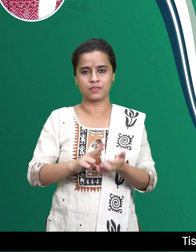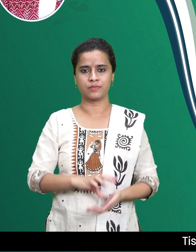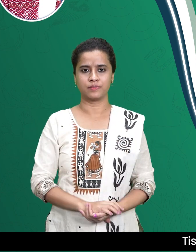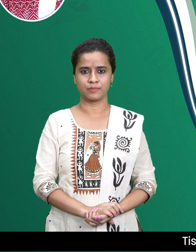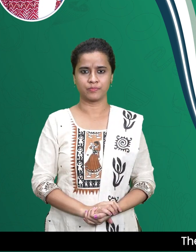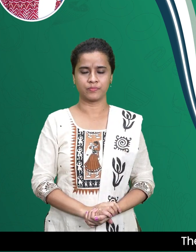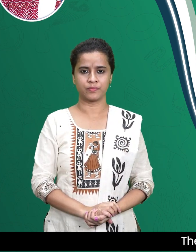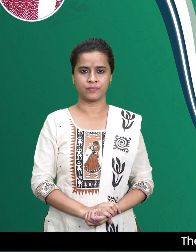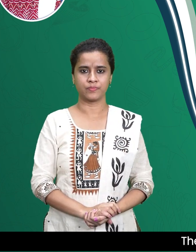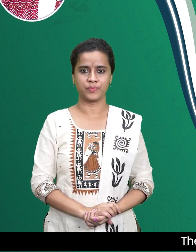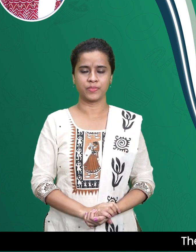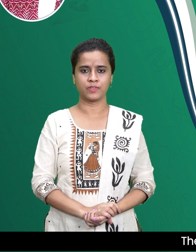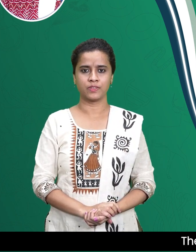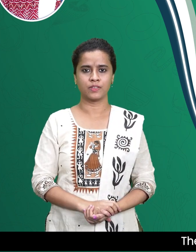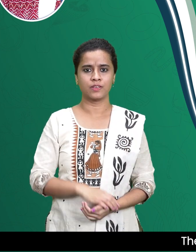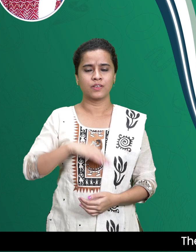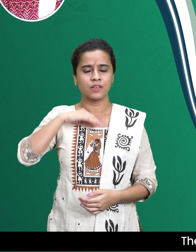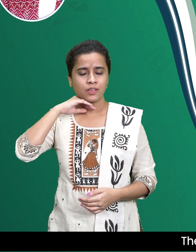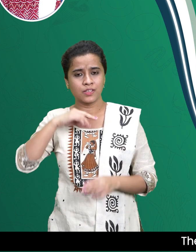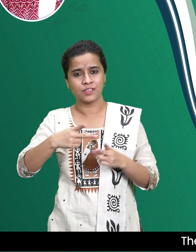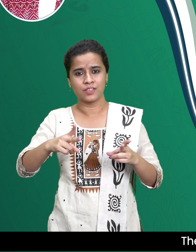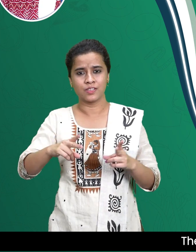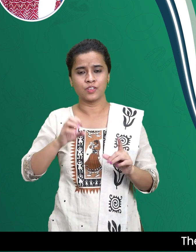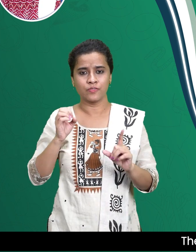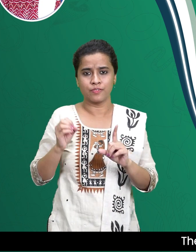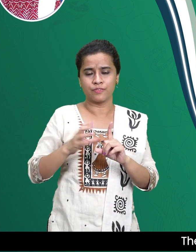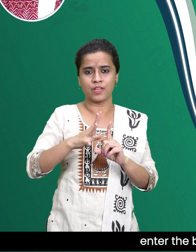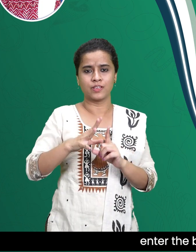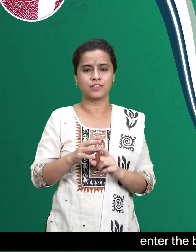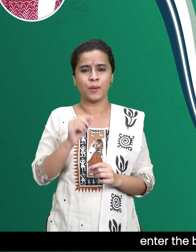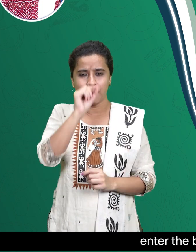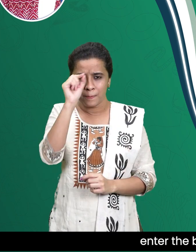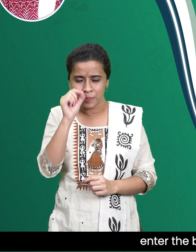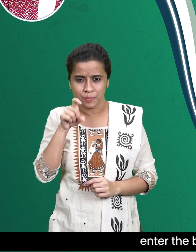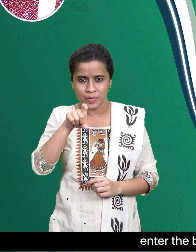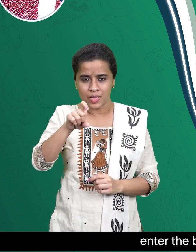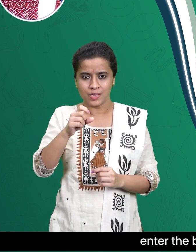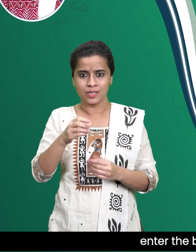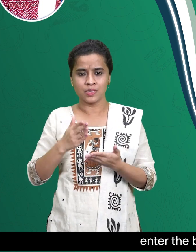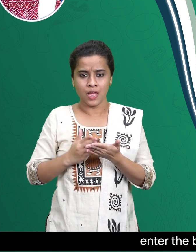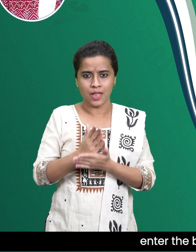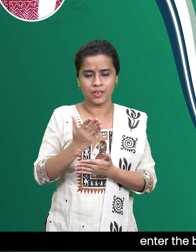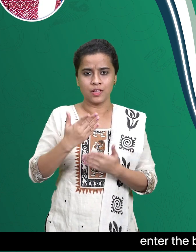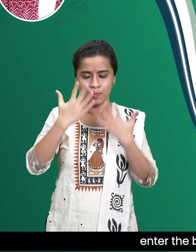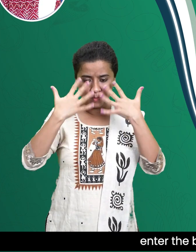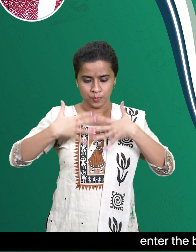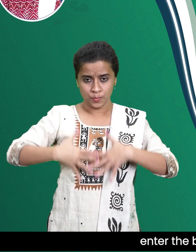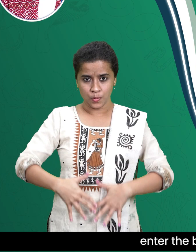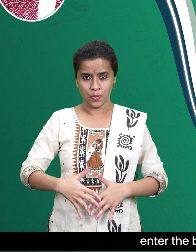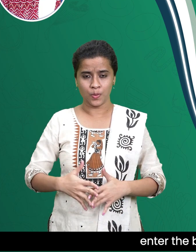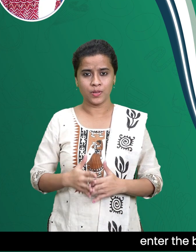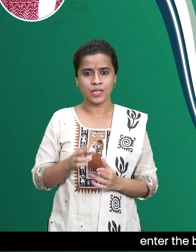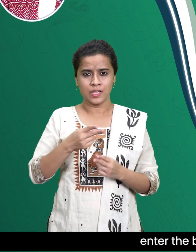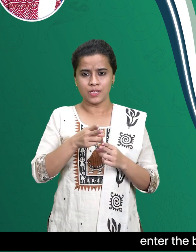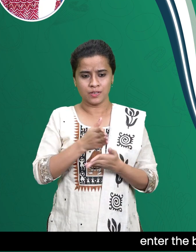The disease-causing microbes enter the body through these